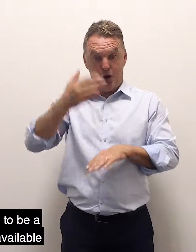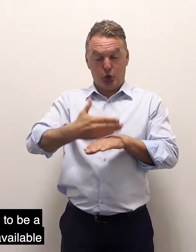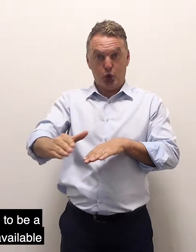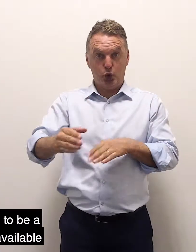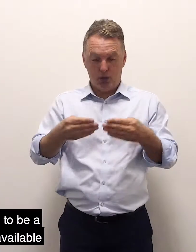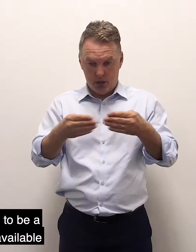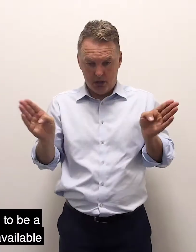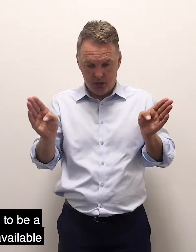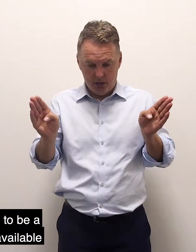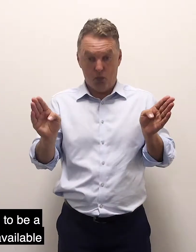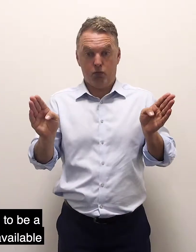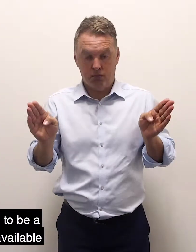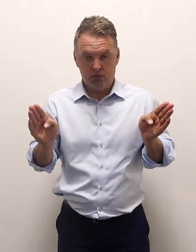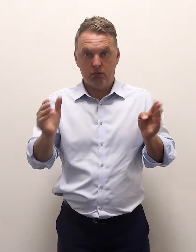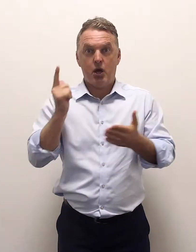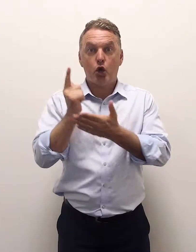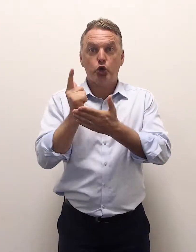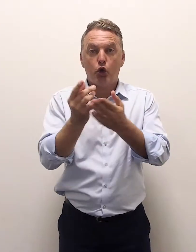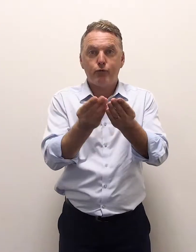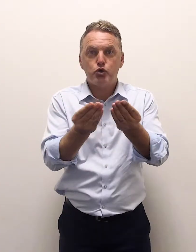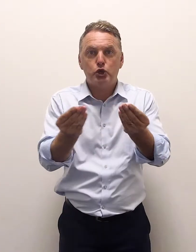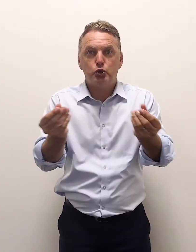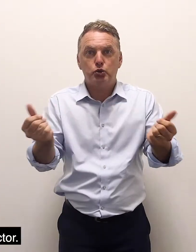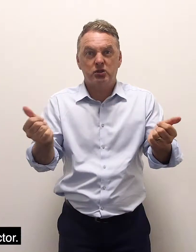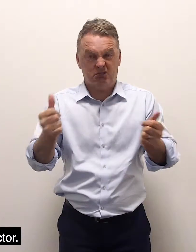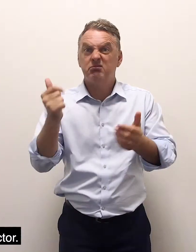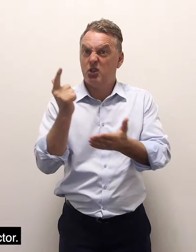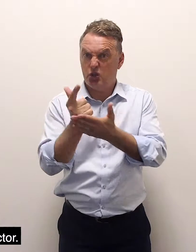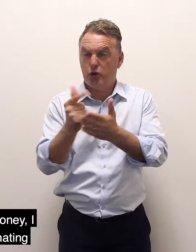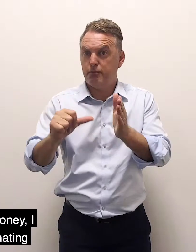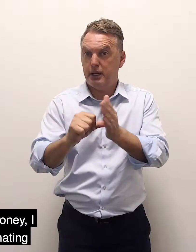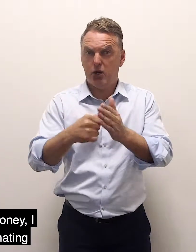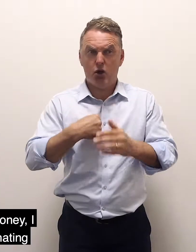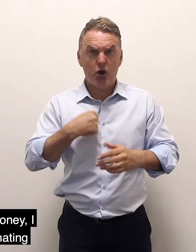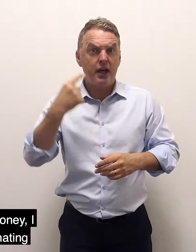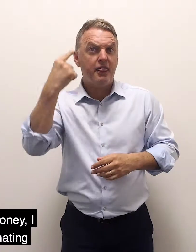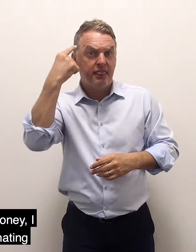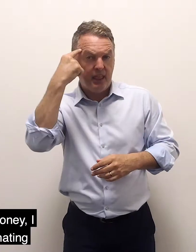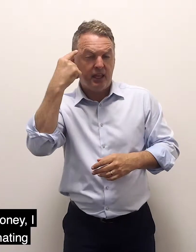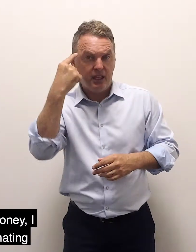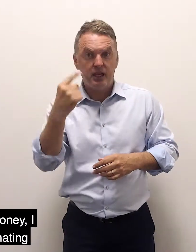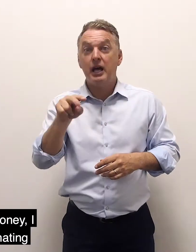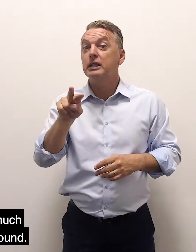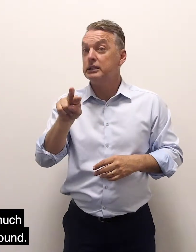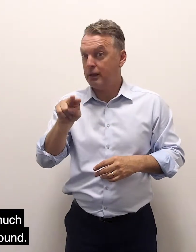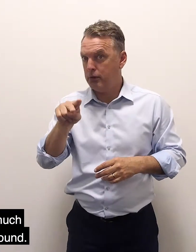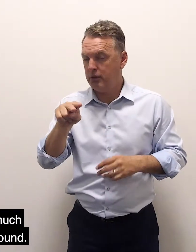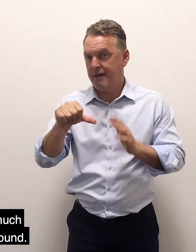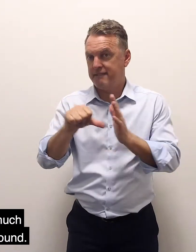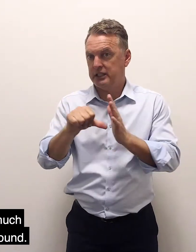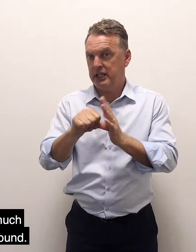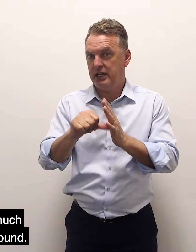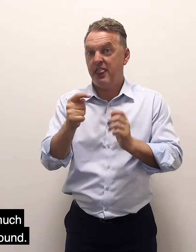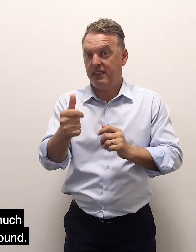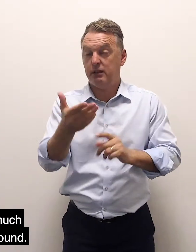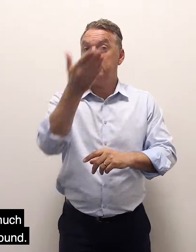Firstly, there's going to be a lot more resources available to the whole sector. There'll be more money. I think they're estimating about